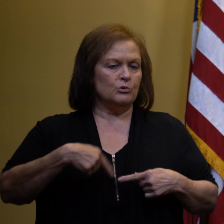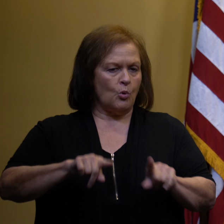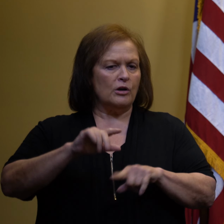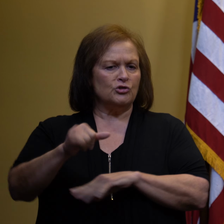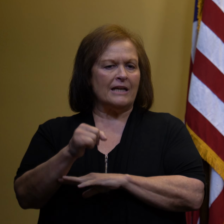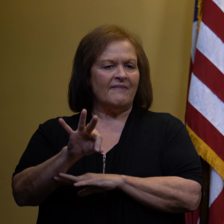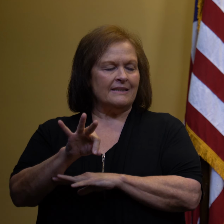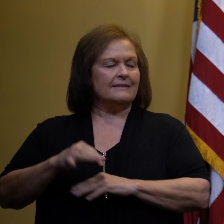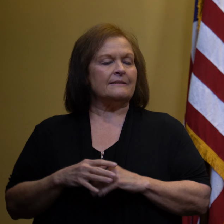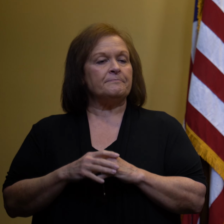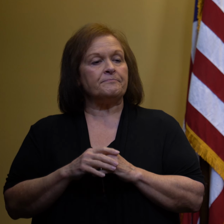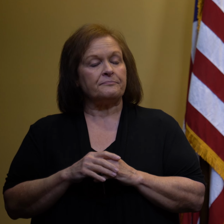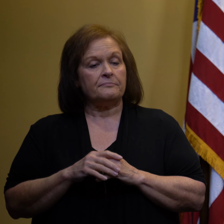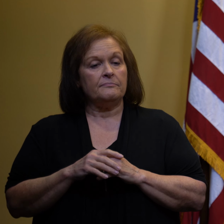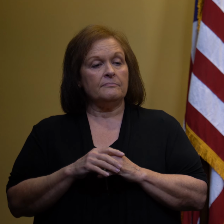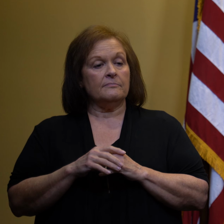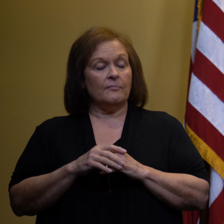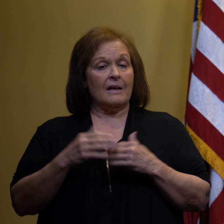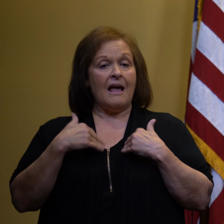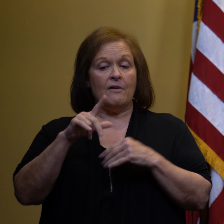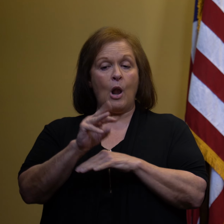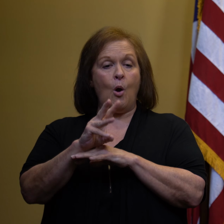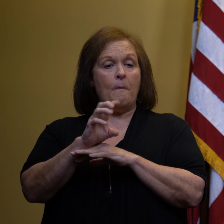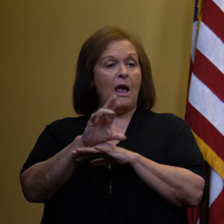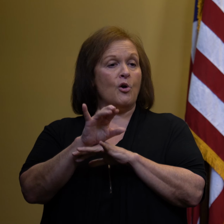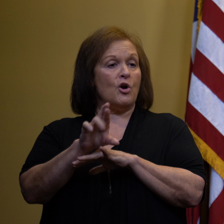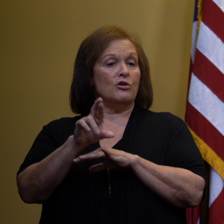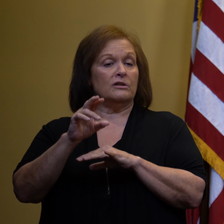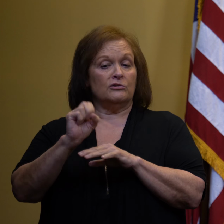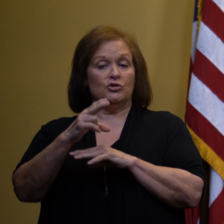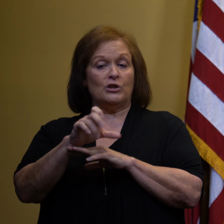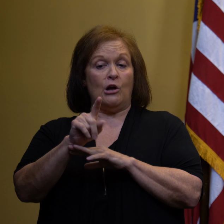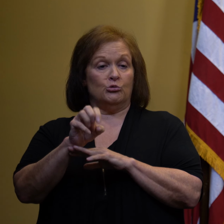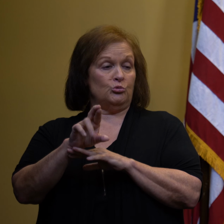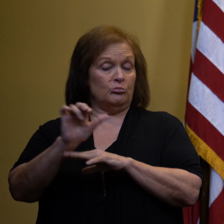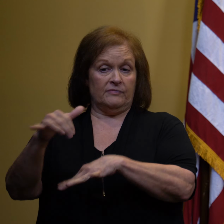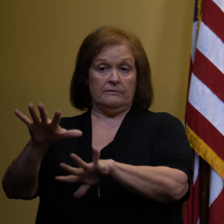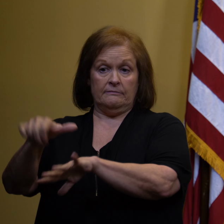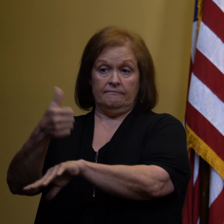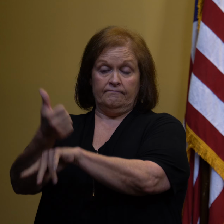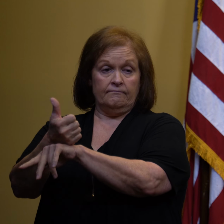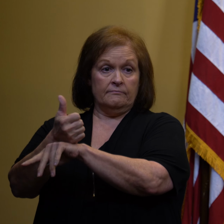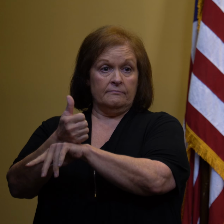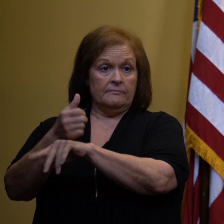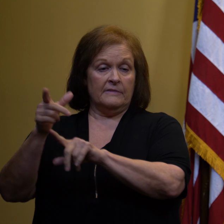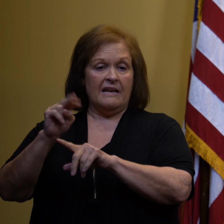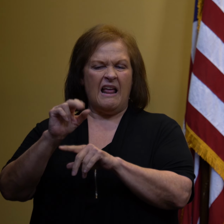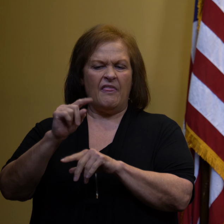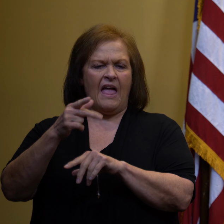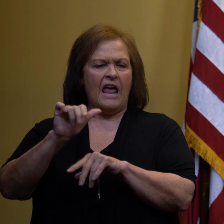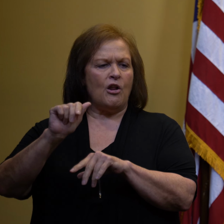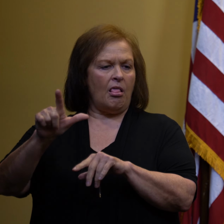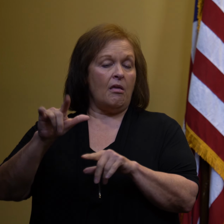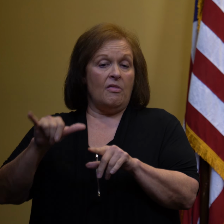Fest. We do have a low barrier shelter cleanup that has been organized by Nathaniel Fields.